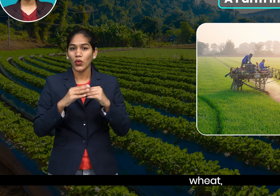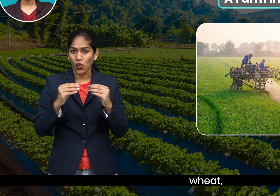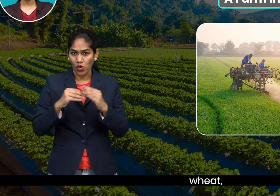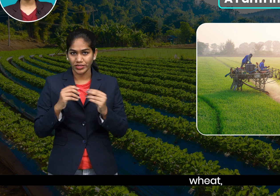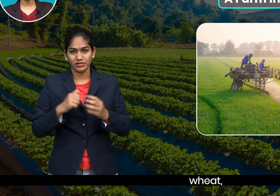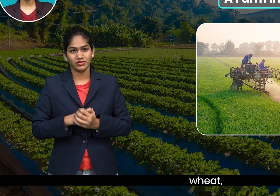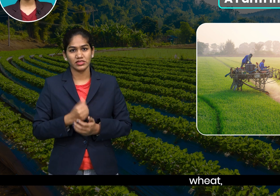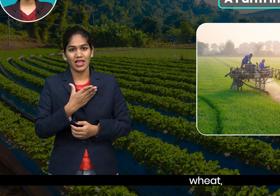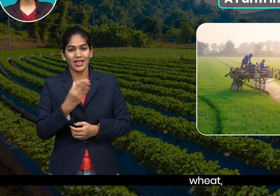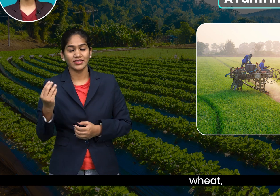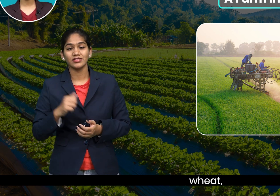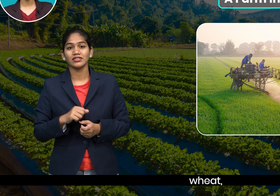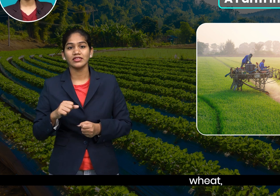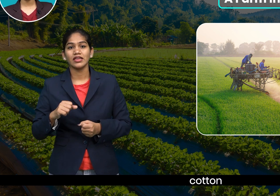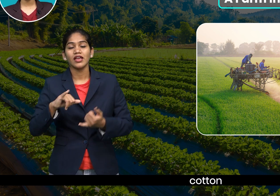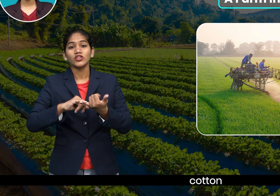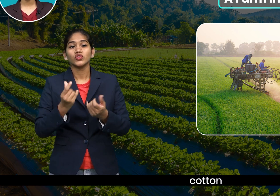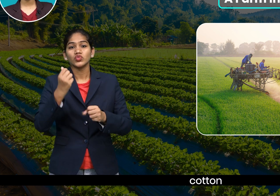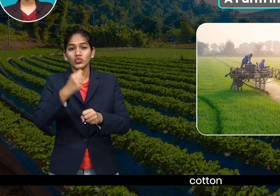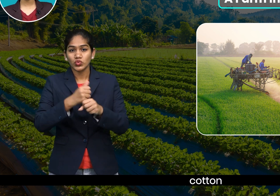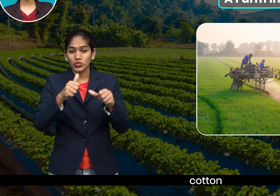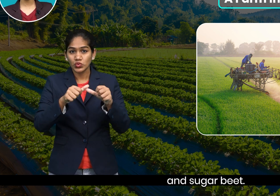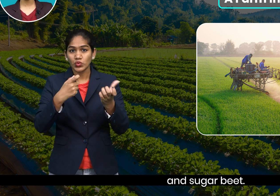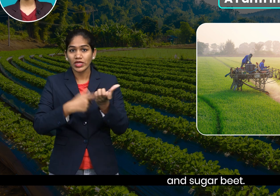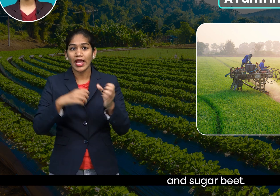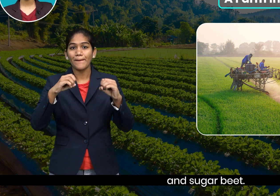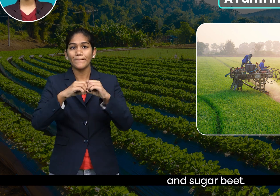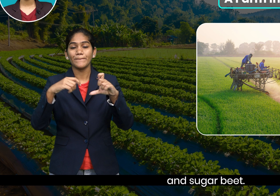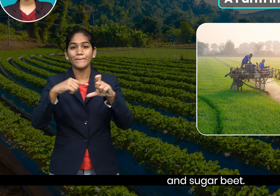cotton and sugar beet.